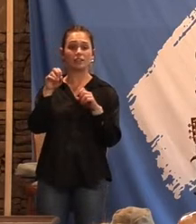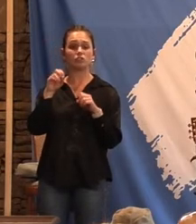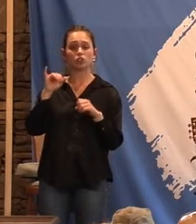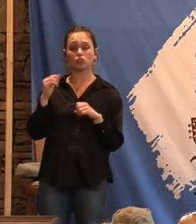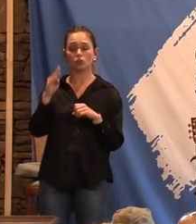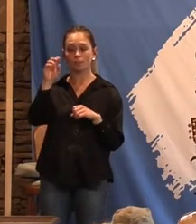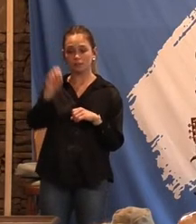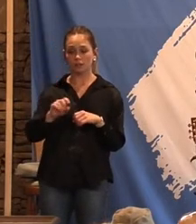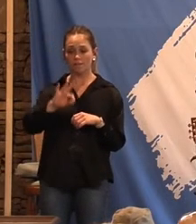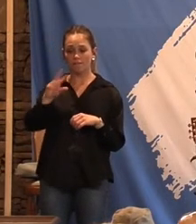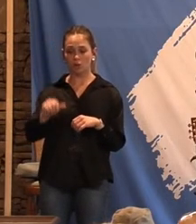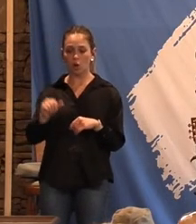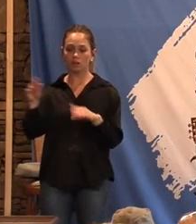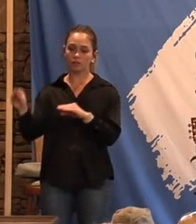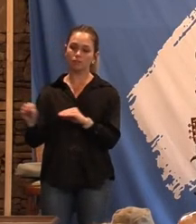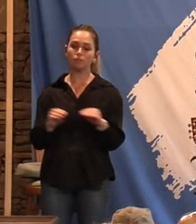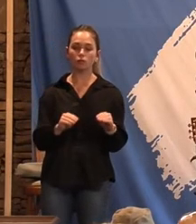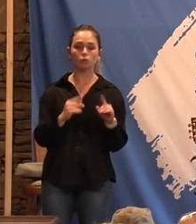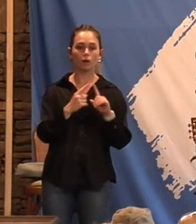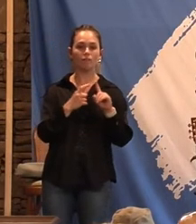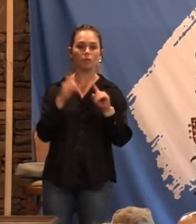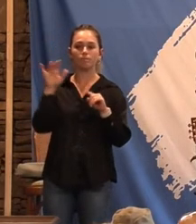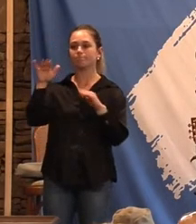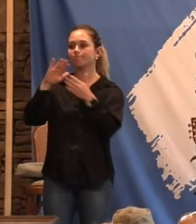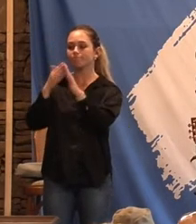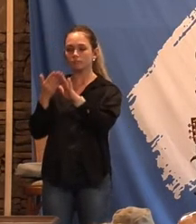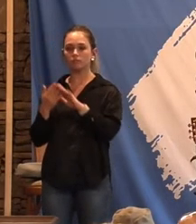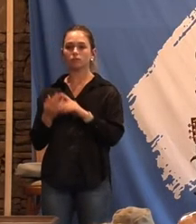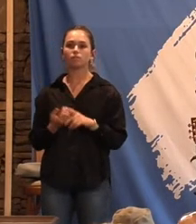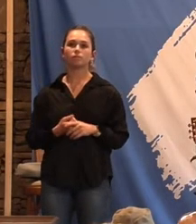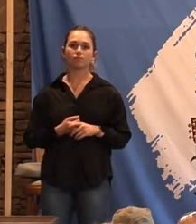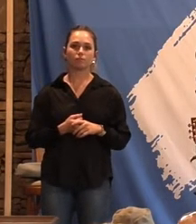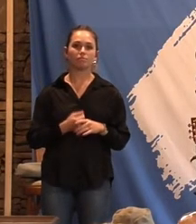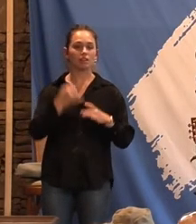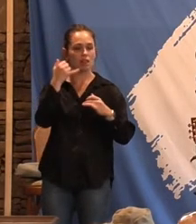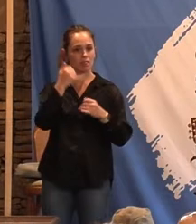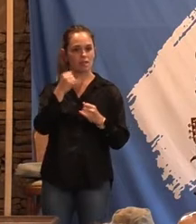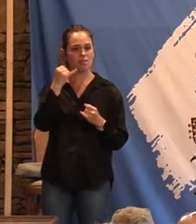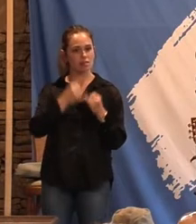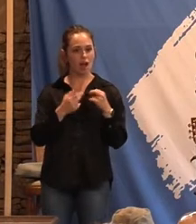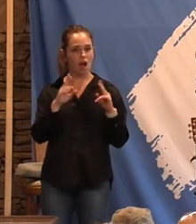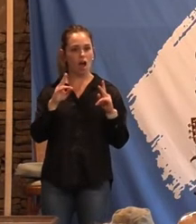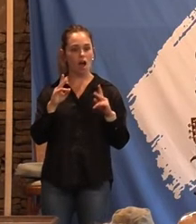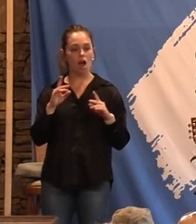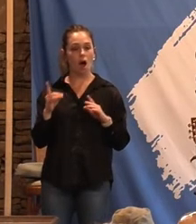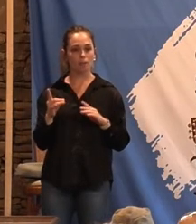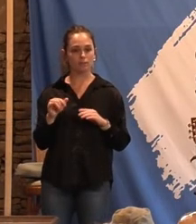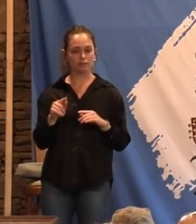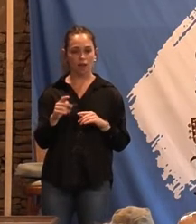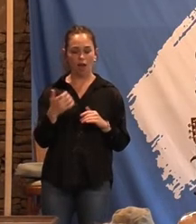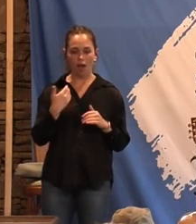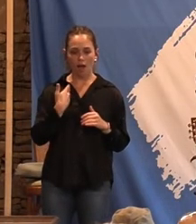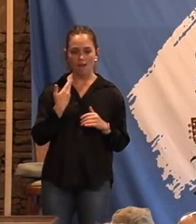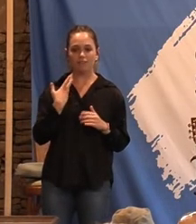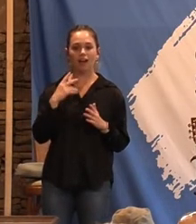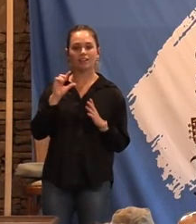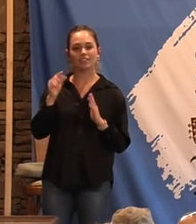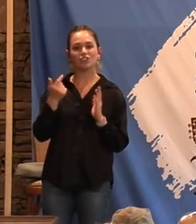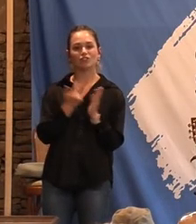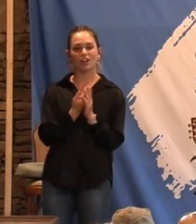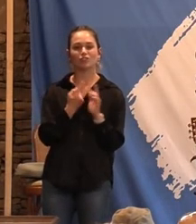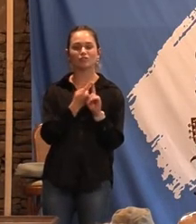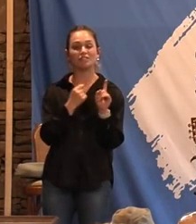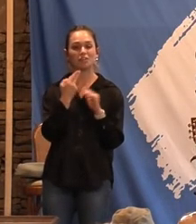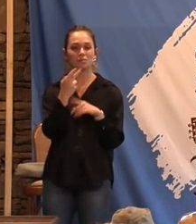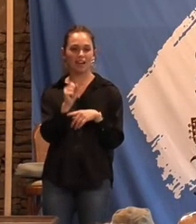South Florida and moved away from Rogers. The last update I had was that Johnny had graduated from